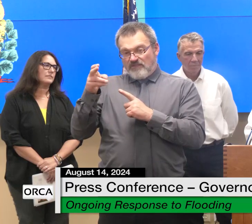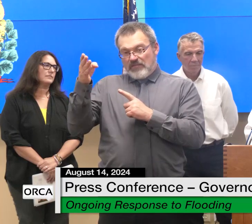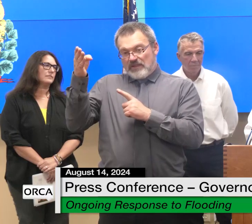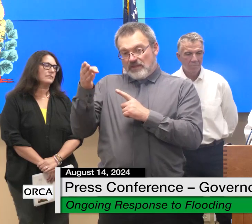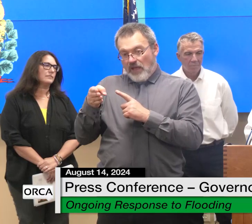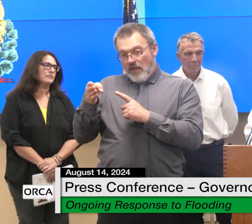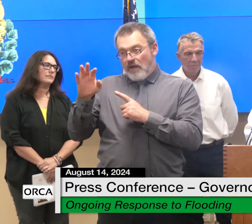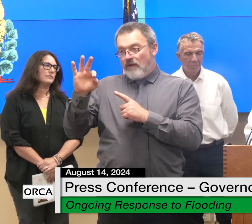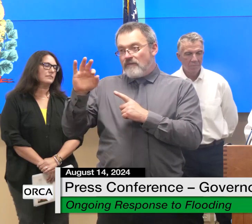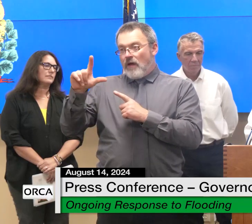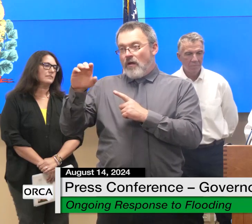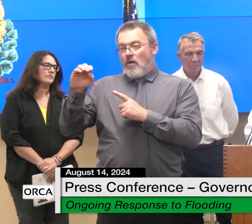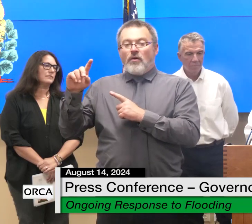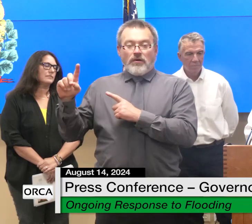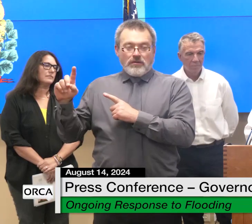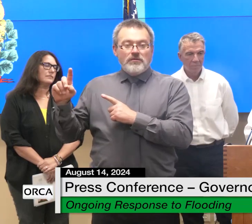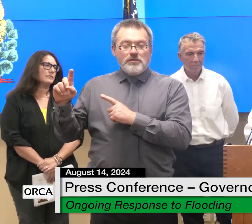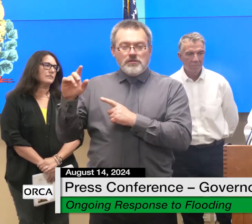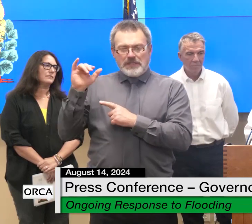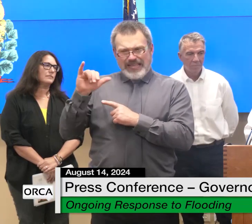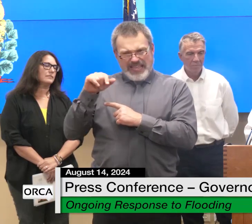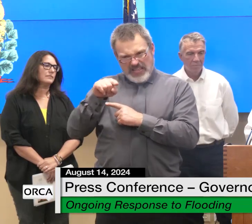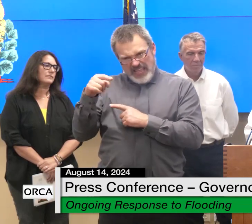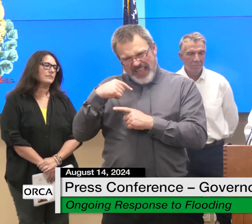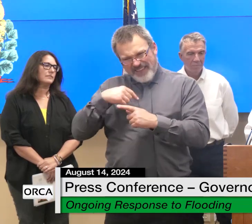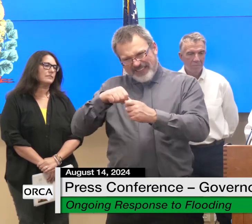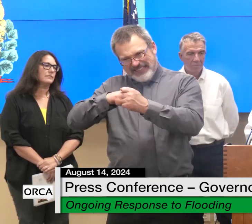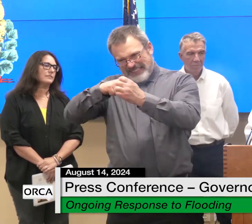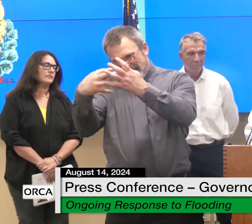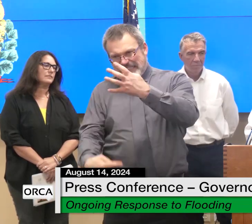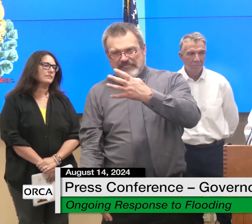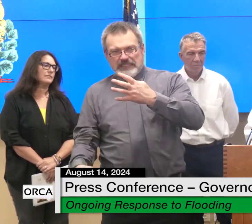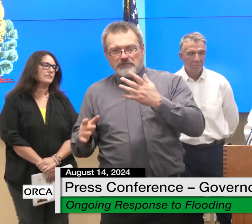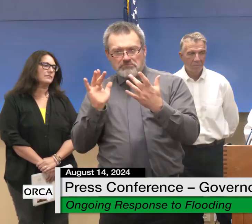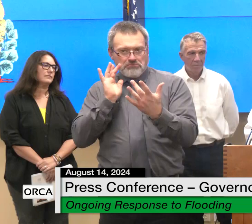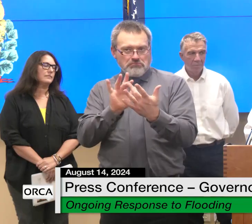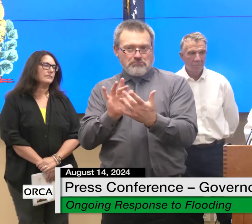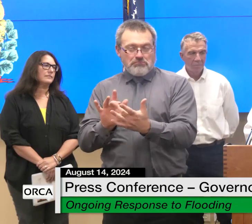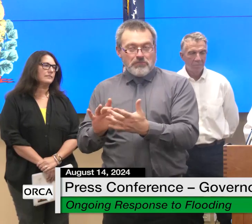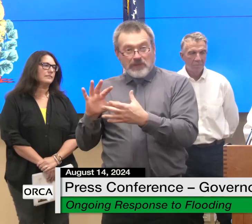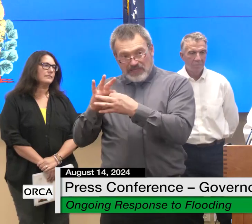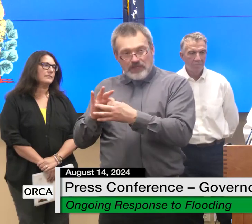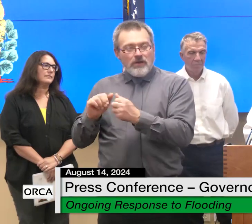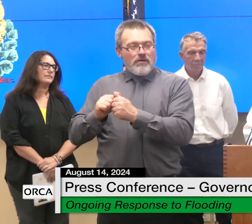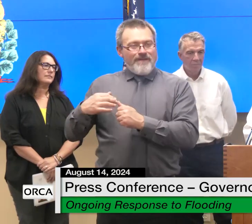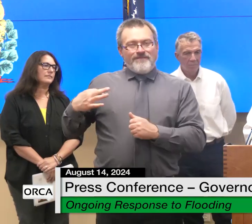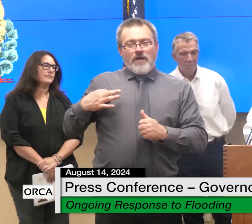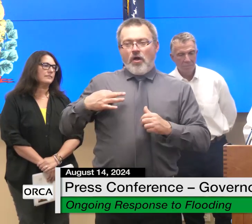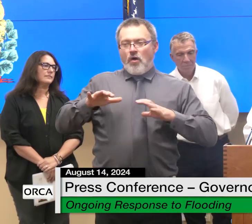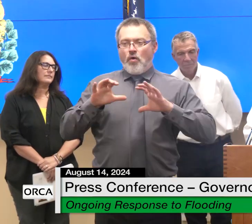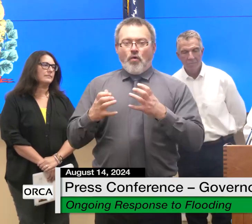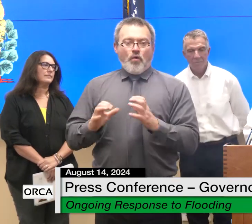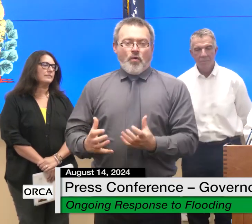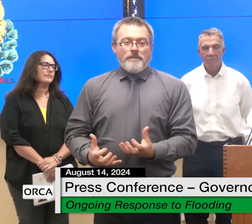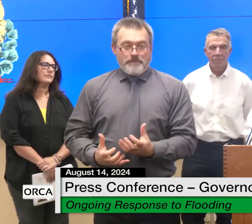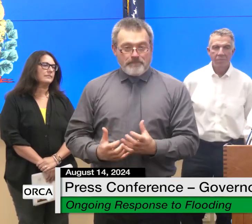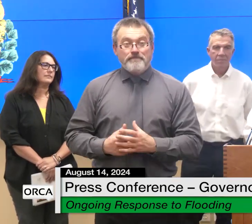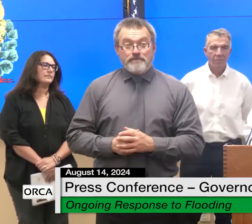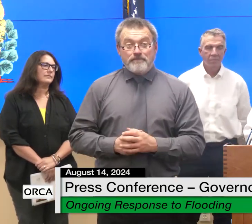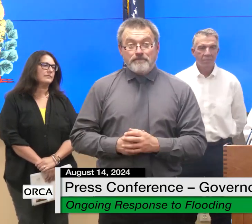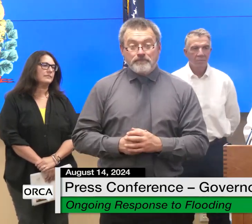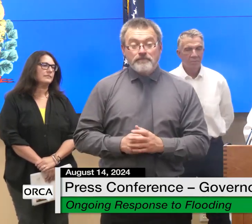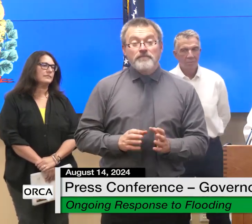www.vermont.gov/flood for a complete listing of these long-term recovery groups. Third, if you are a